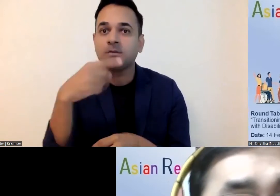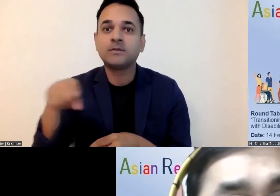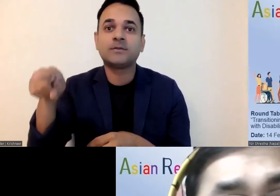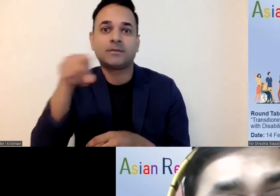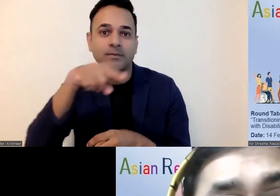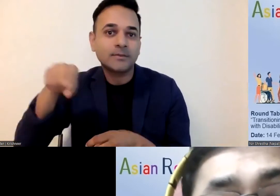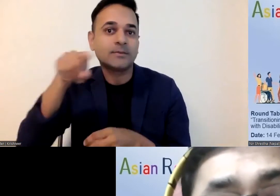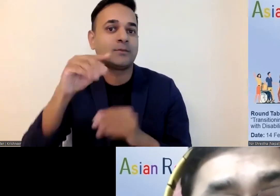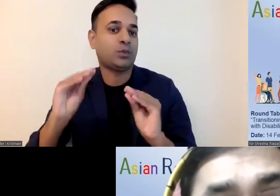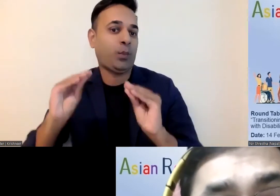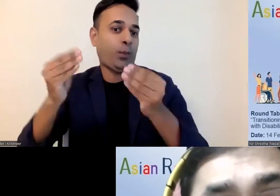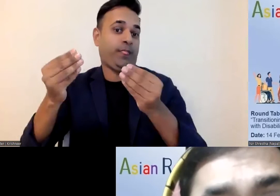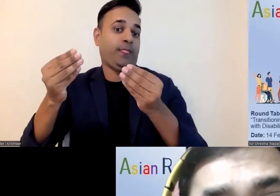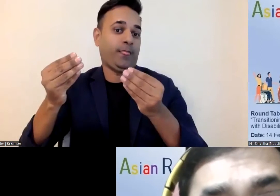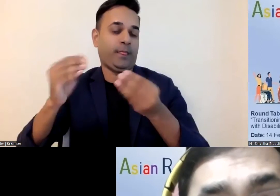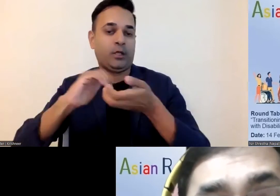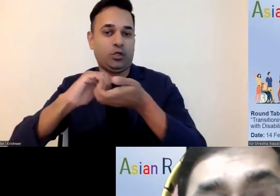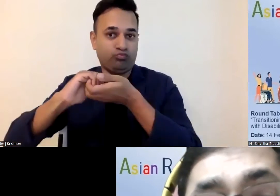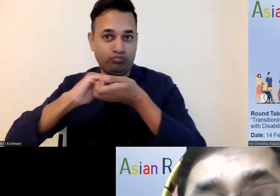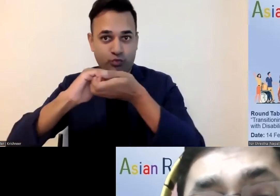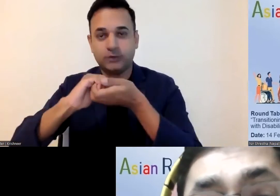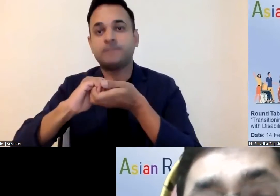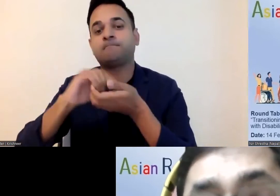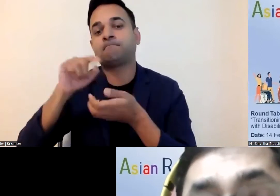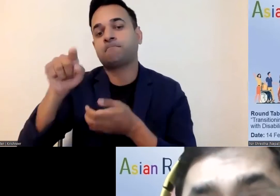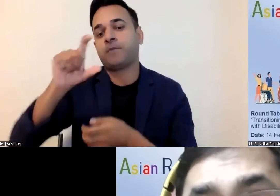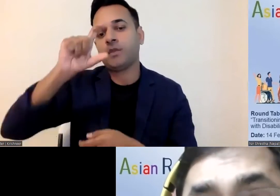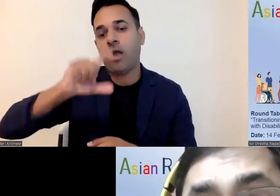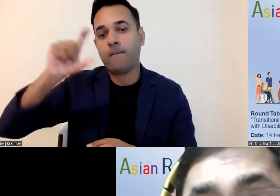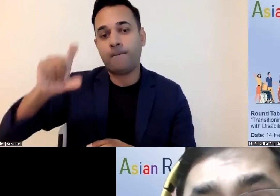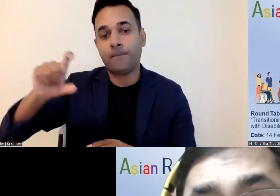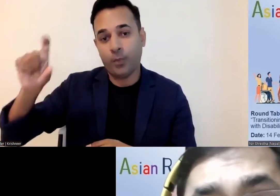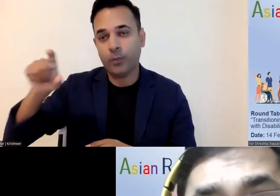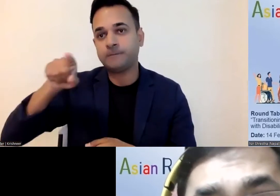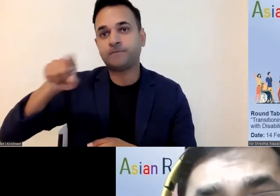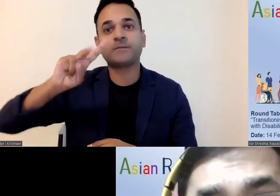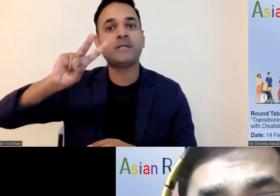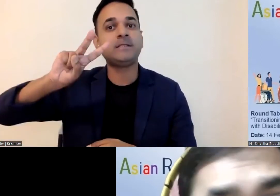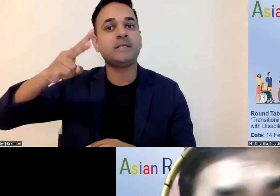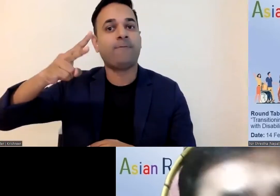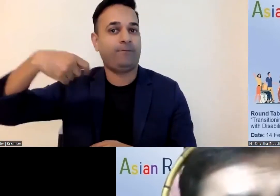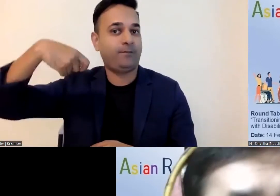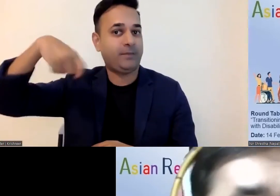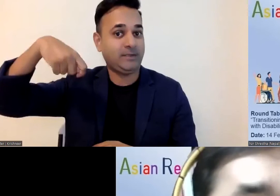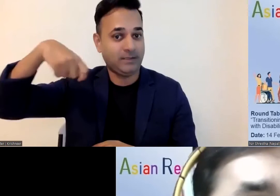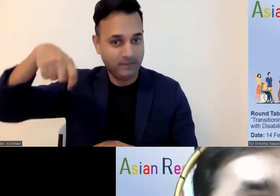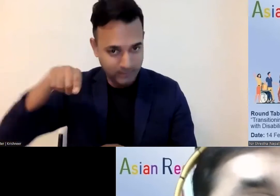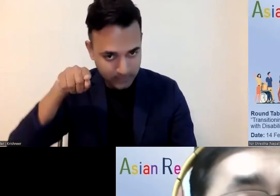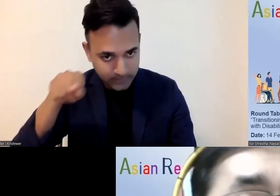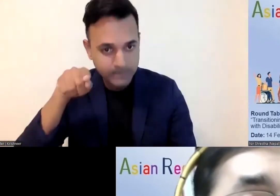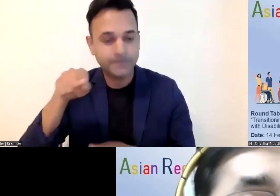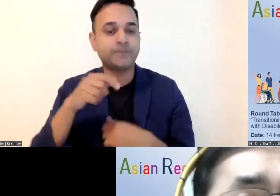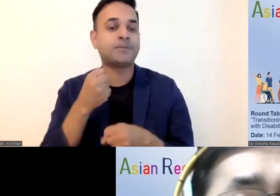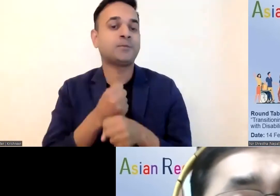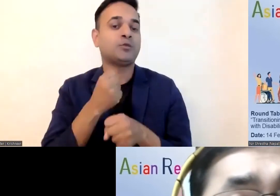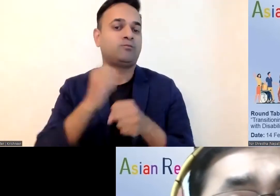the disability rights sector and in youth leadership since 2016.